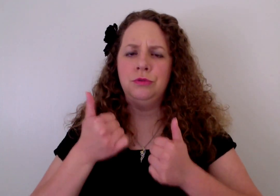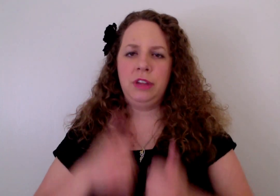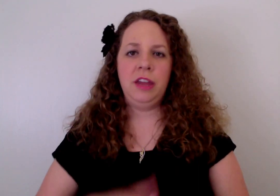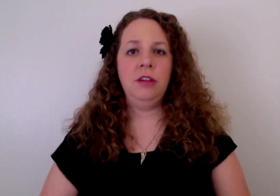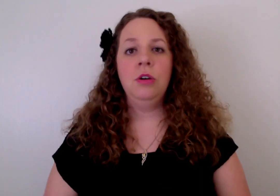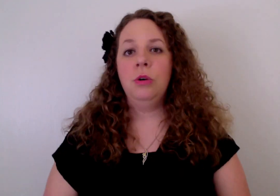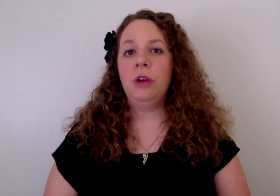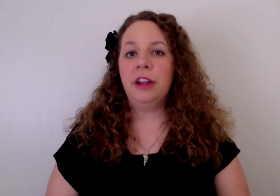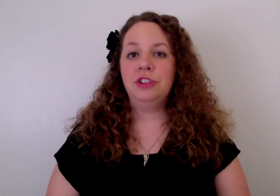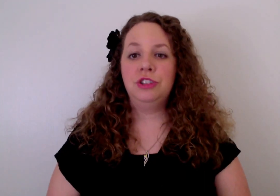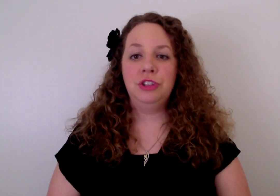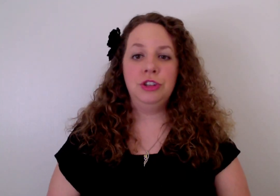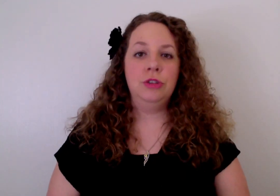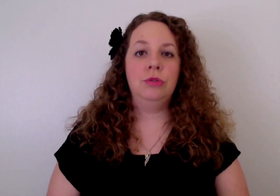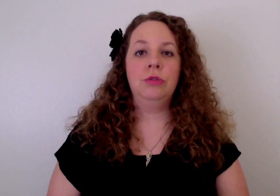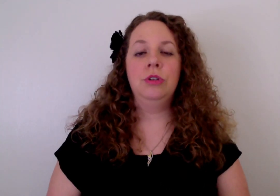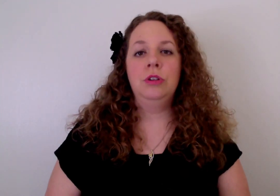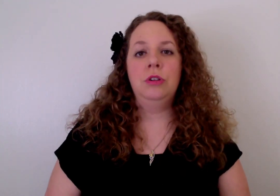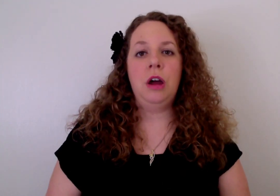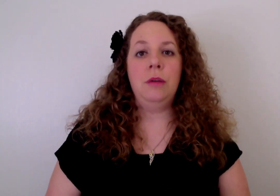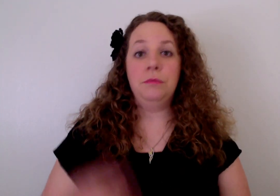Okay, or I could just do,